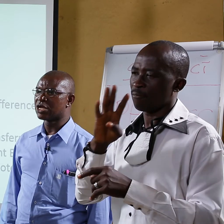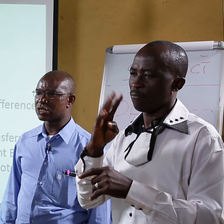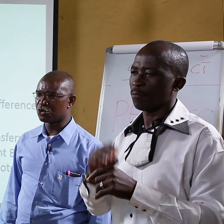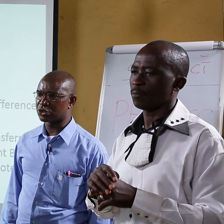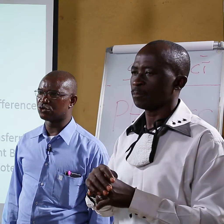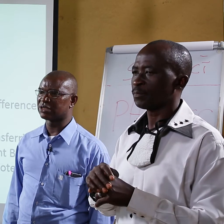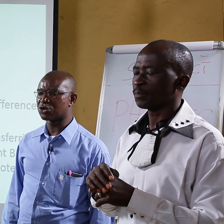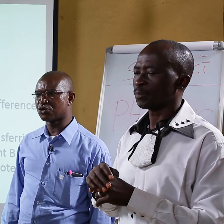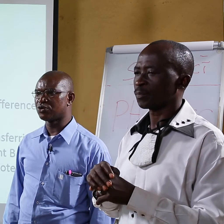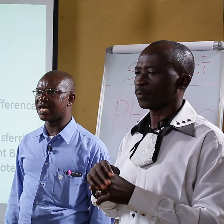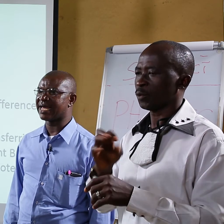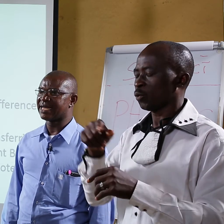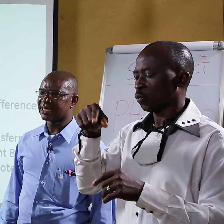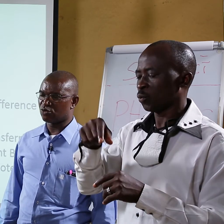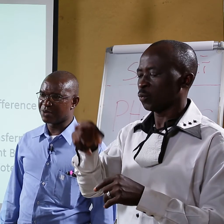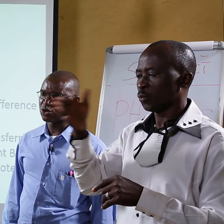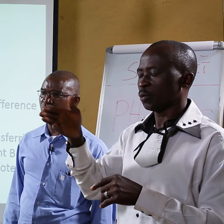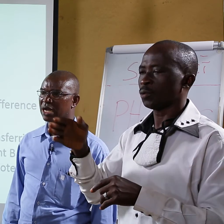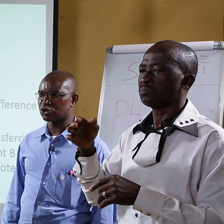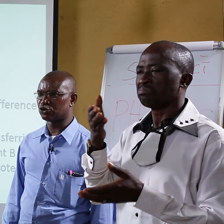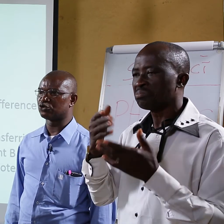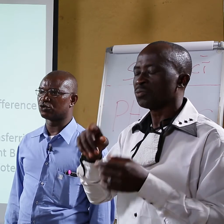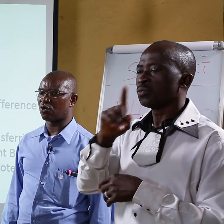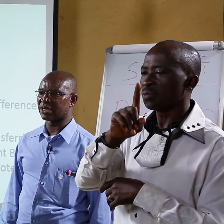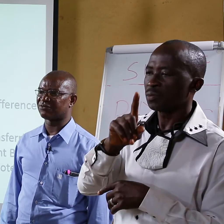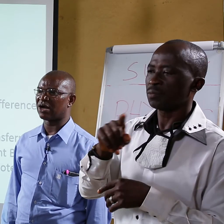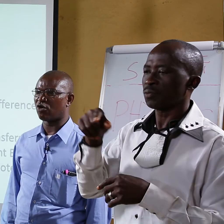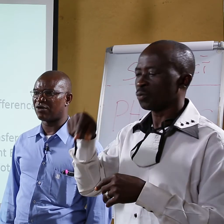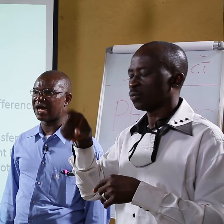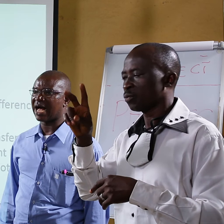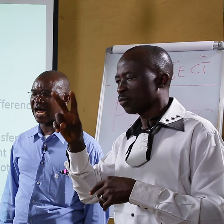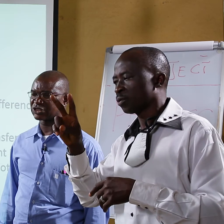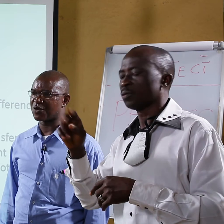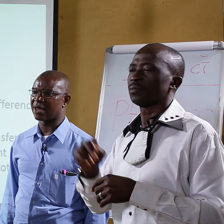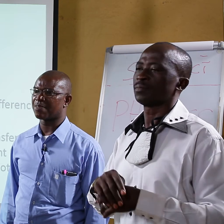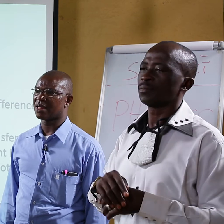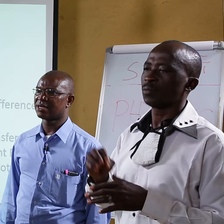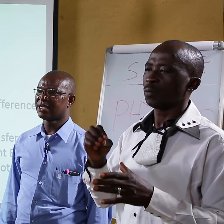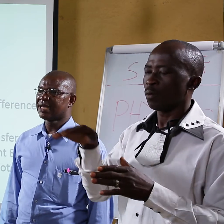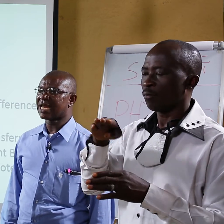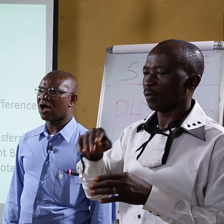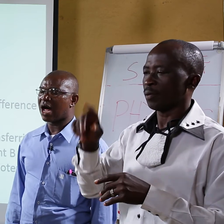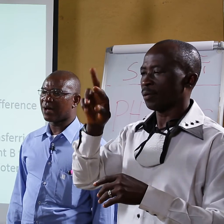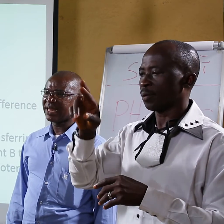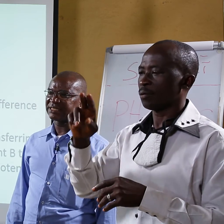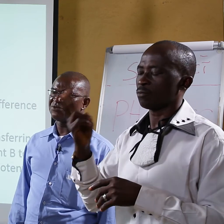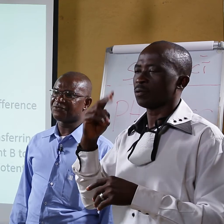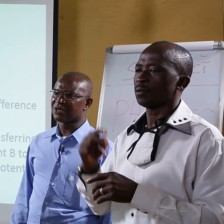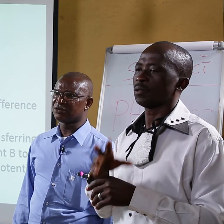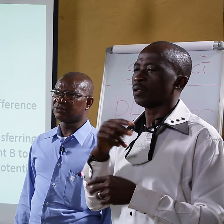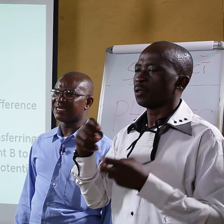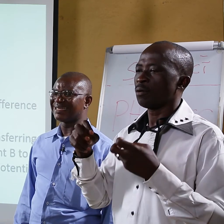K QQ. The QQ there could be Q1, Q2, or whatever, over R squared. Now, our